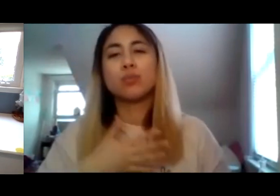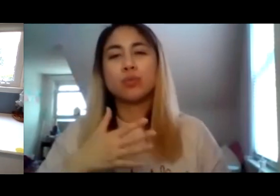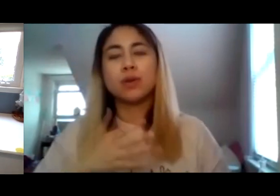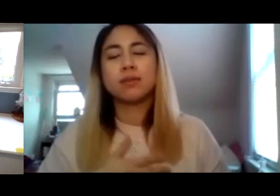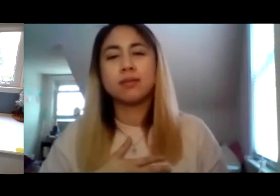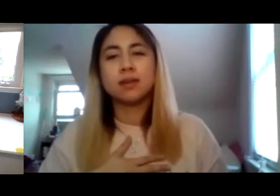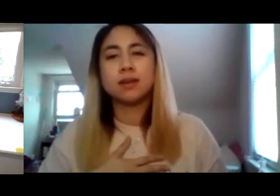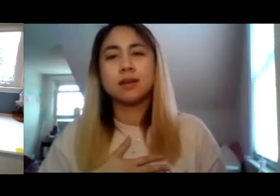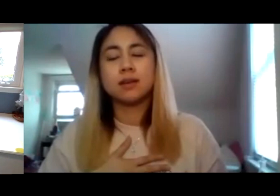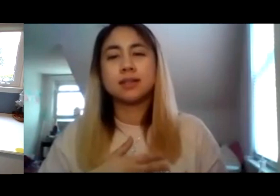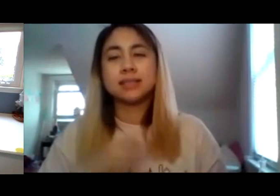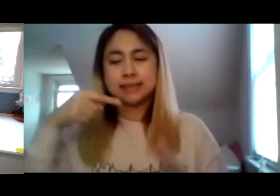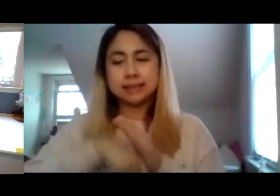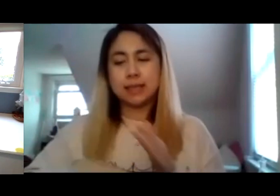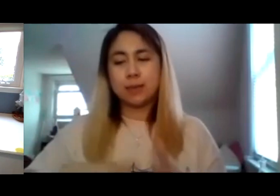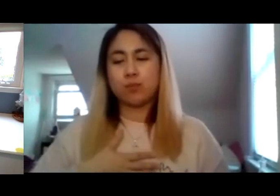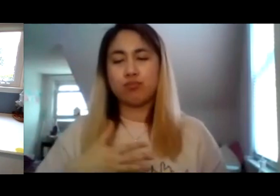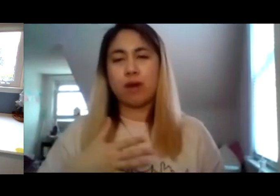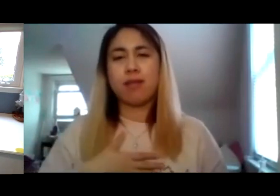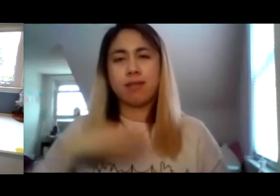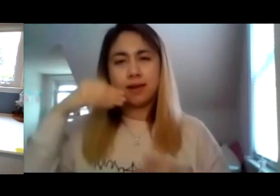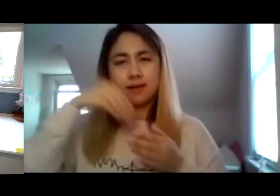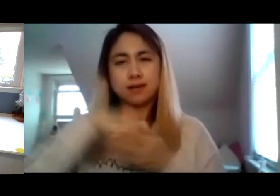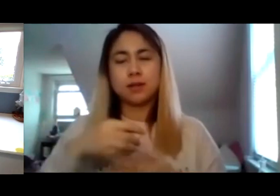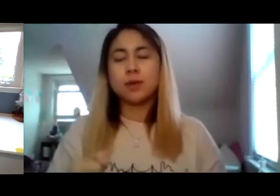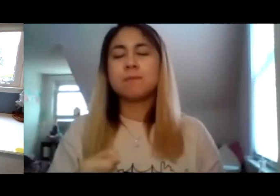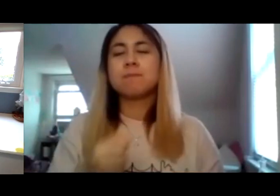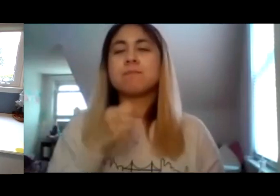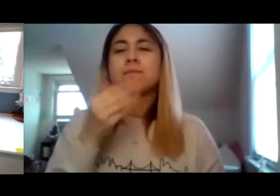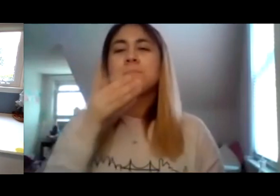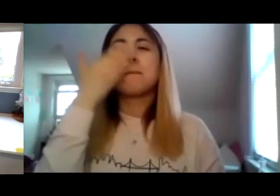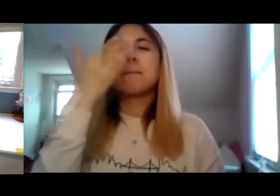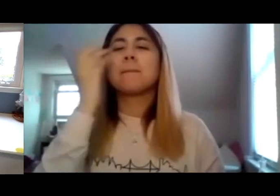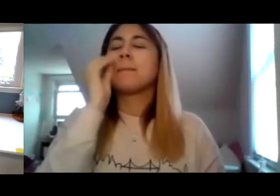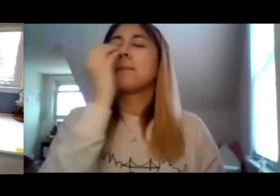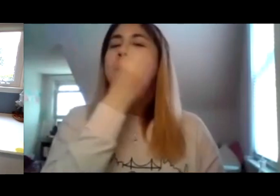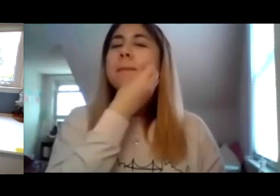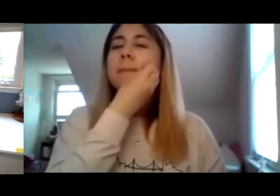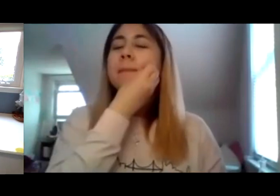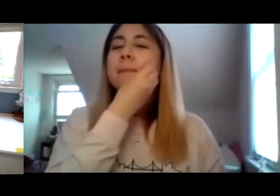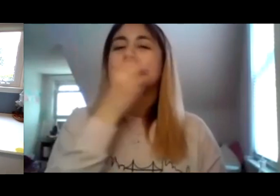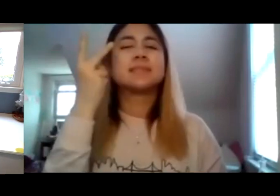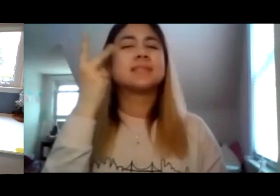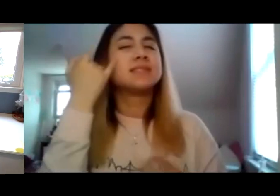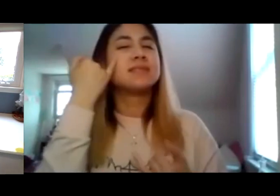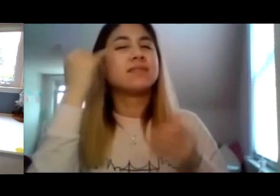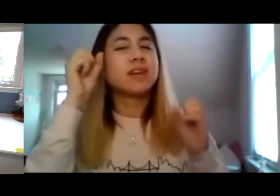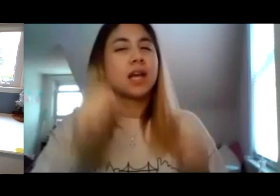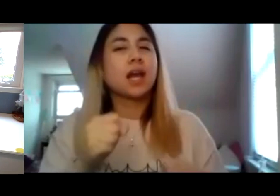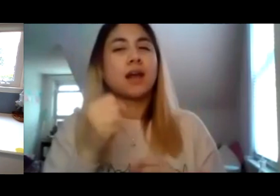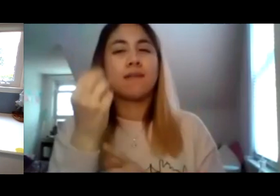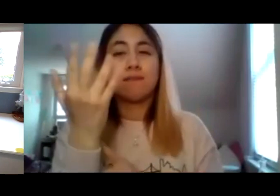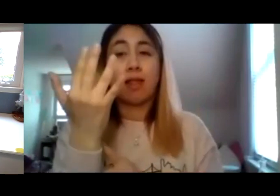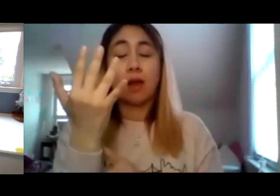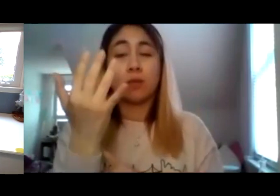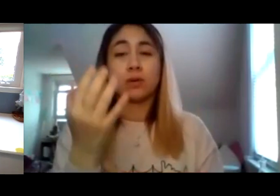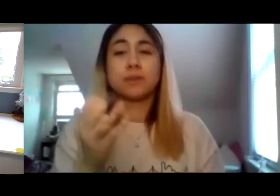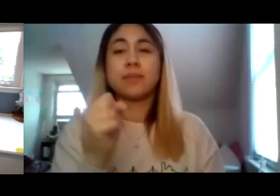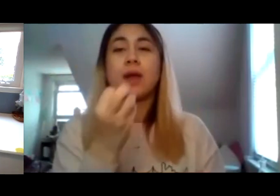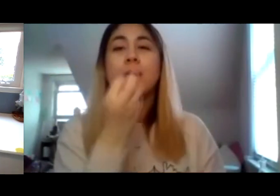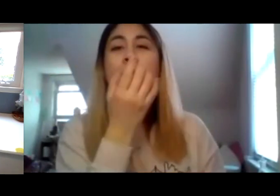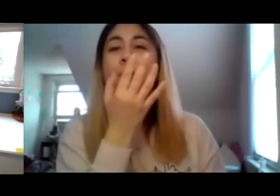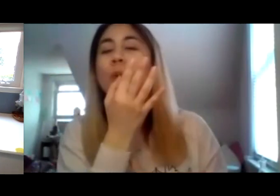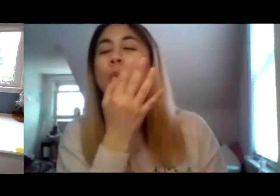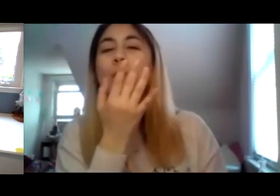deep breath in, smell that flower, and then when we blow out, see if you can blow all the dandelion pieces.